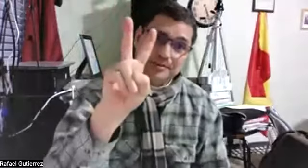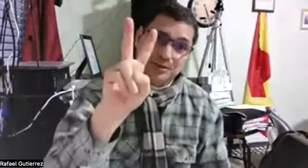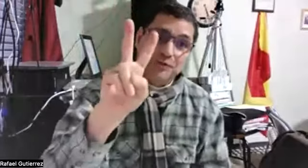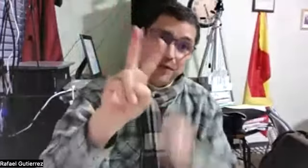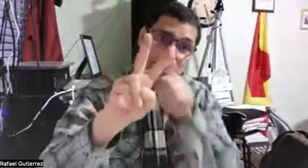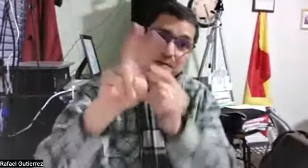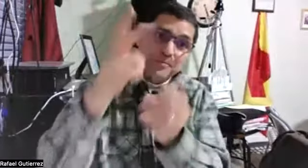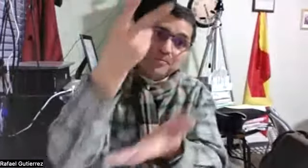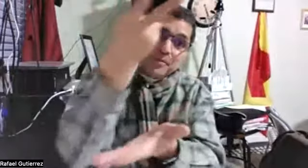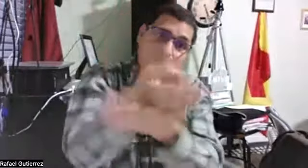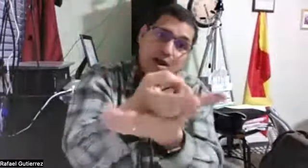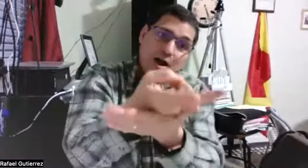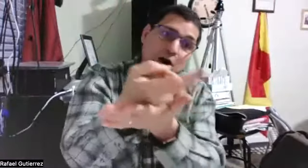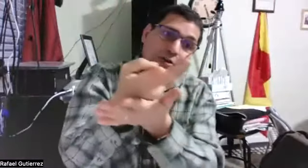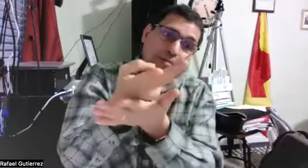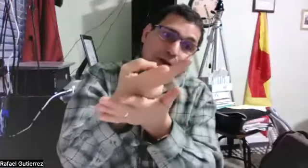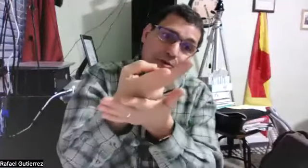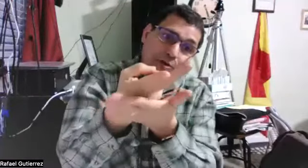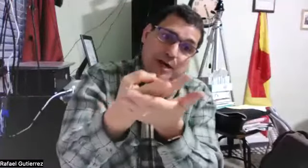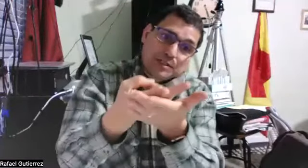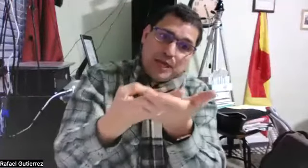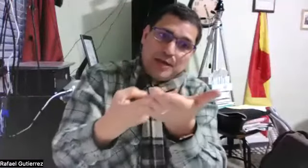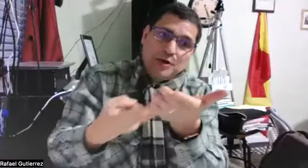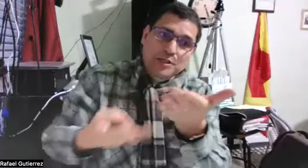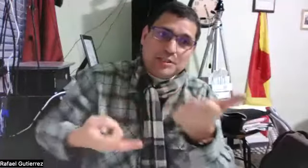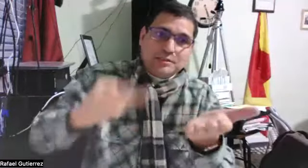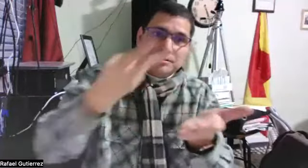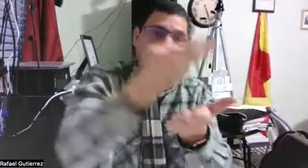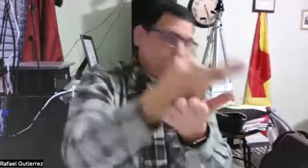your V, on the palm of your hands and going, moving,